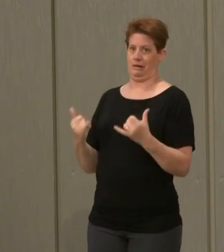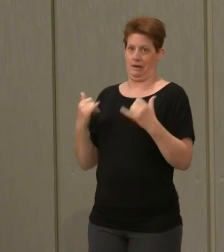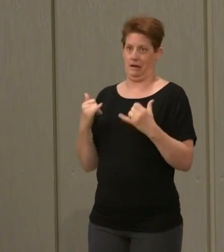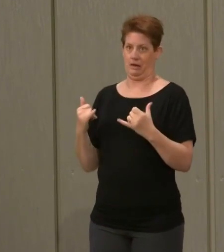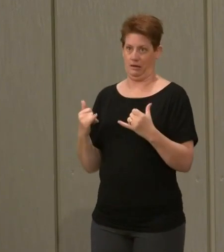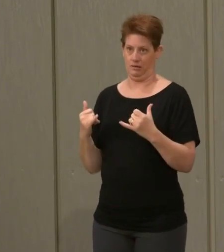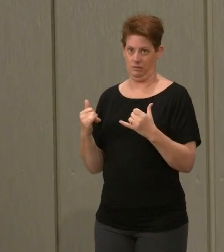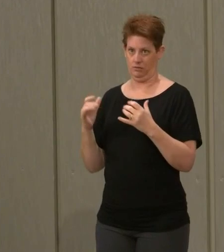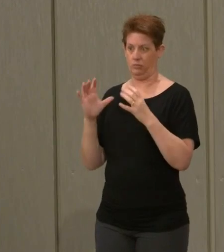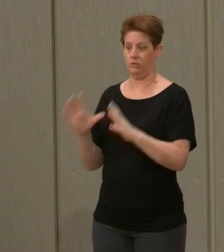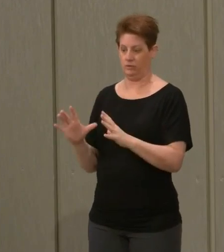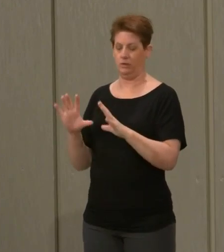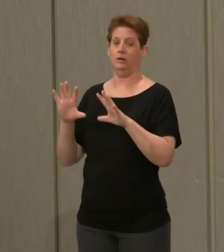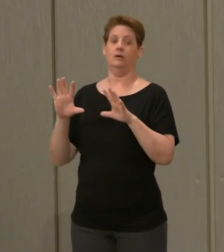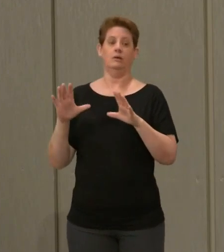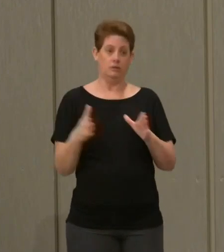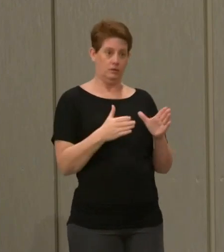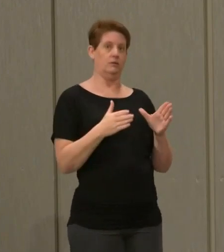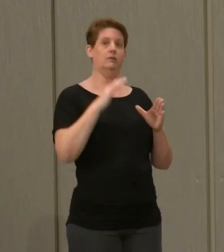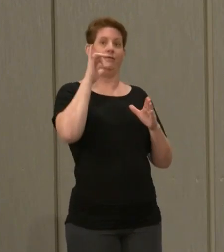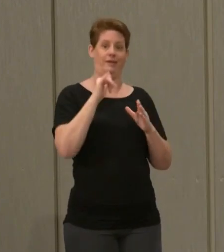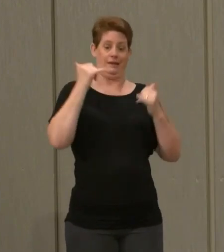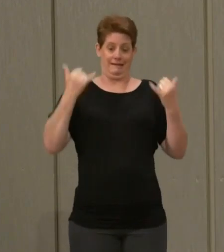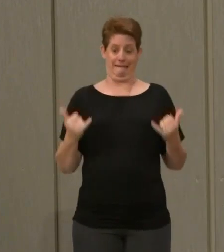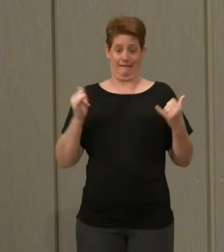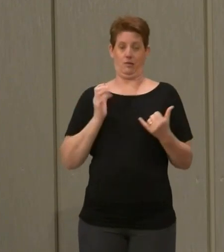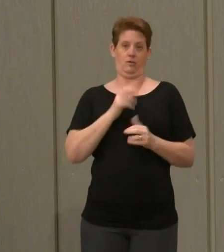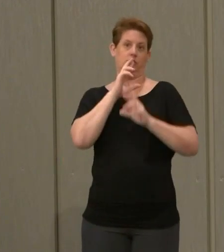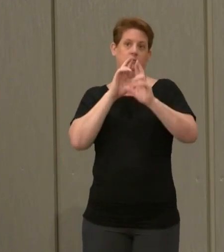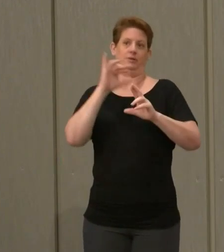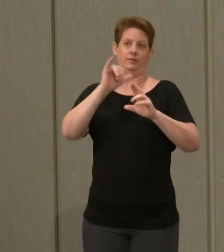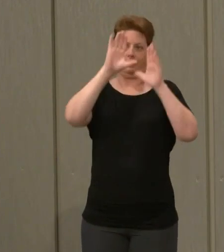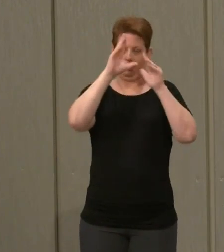enter into this phase of the virus and our response to it.